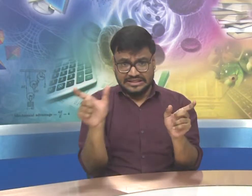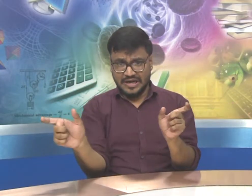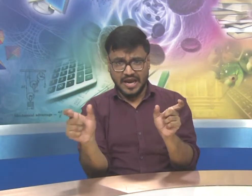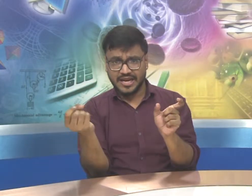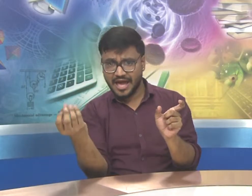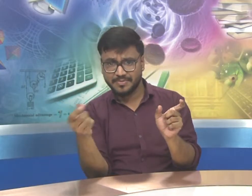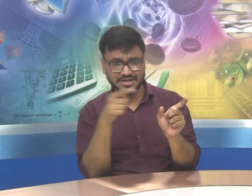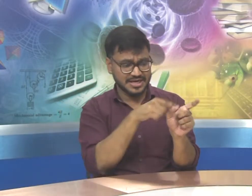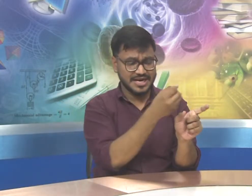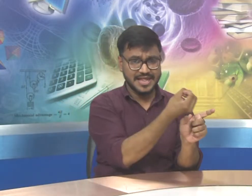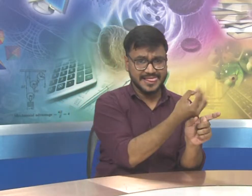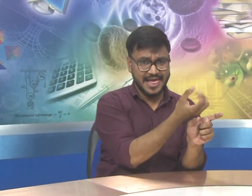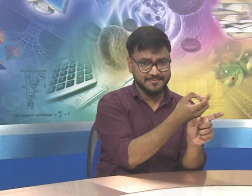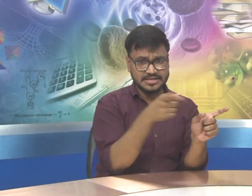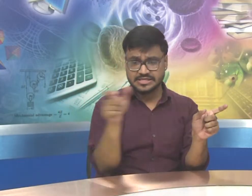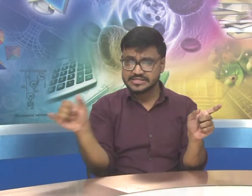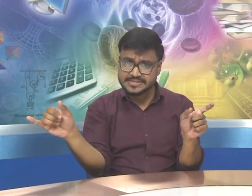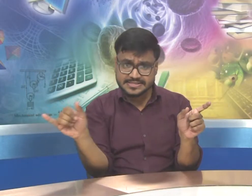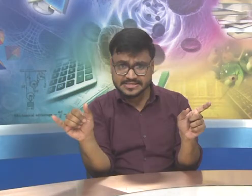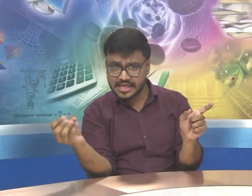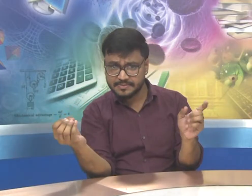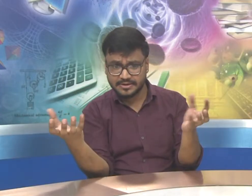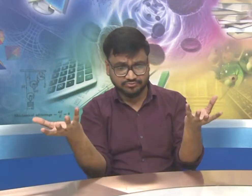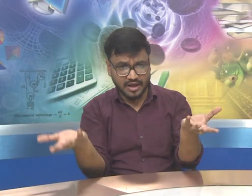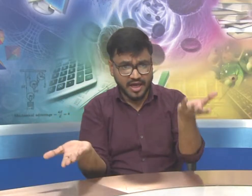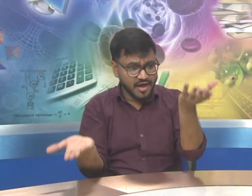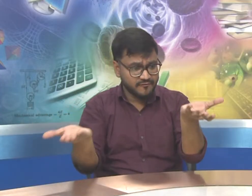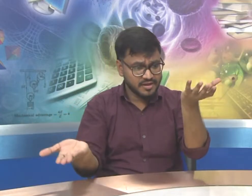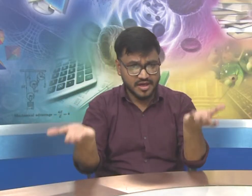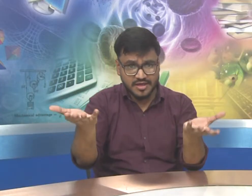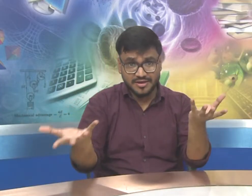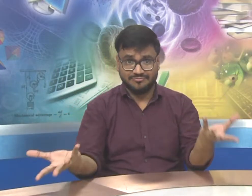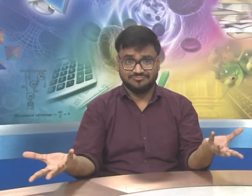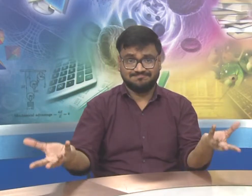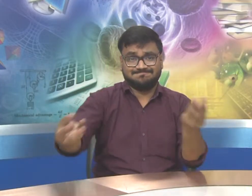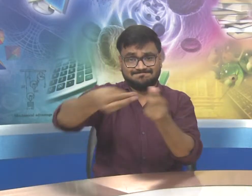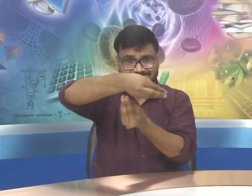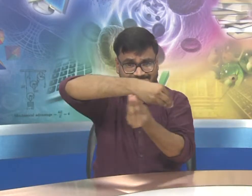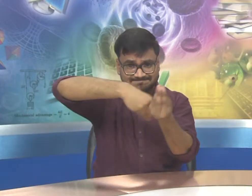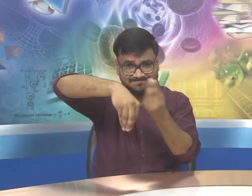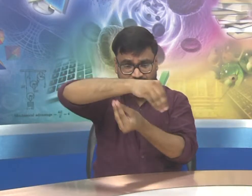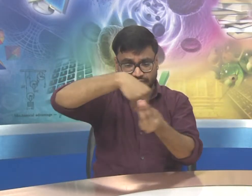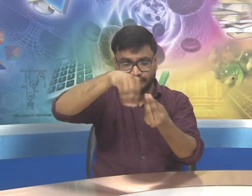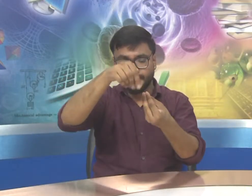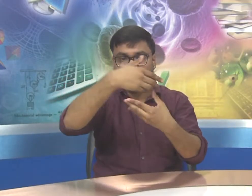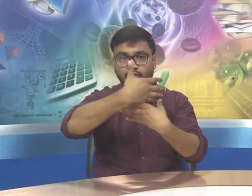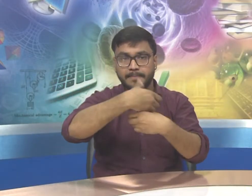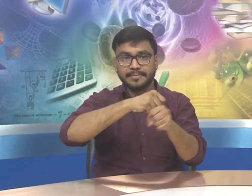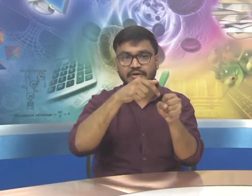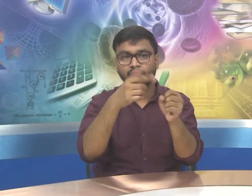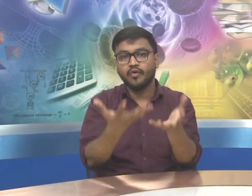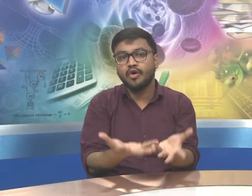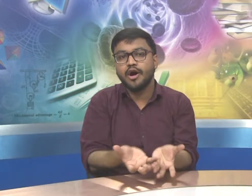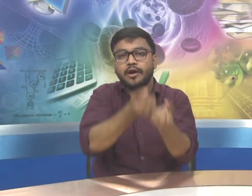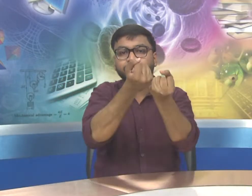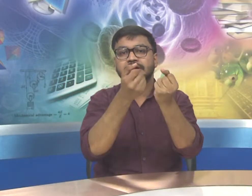Compounds are made when atoms of different elements join in simple whole